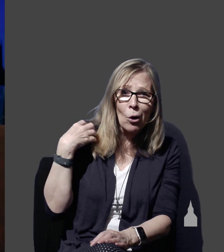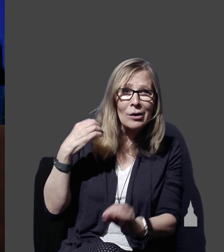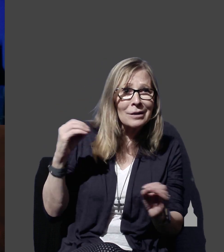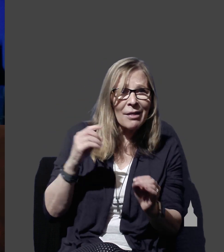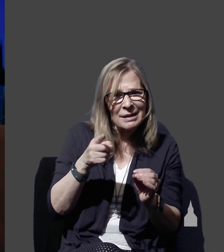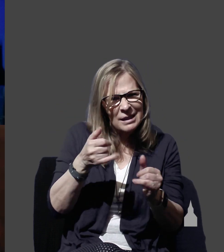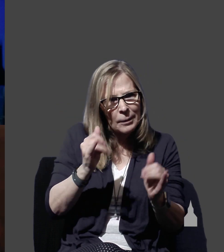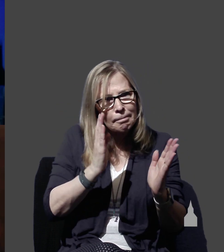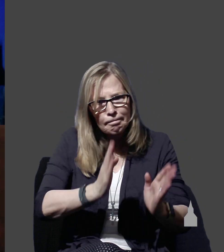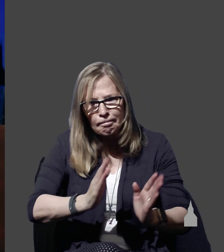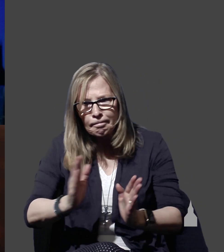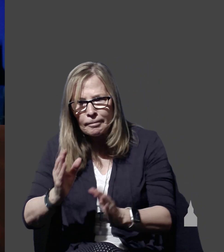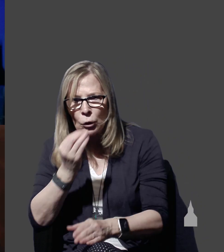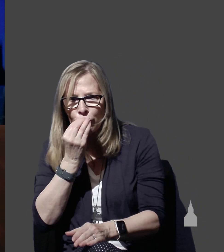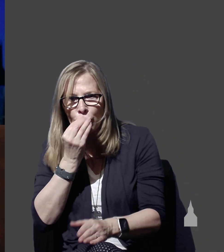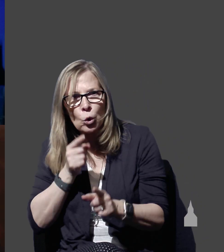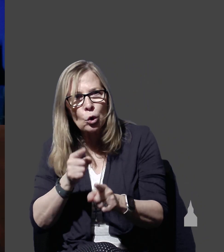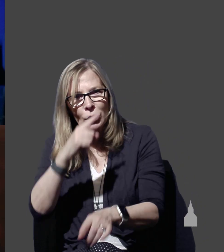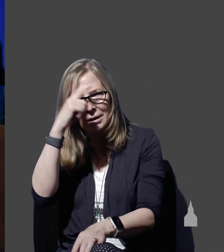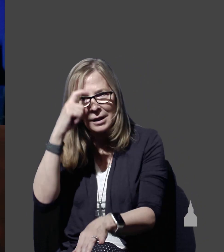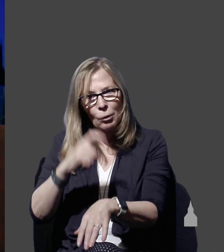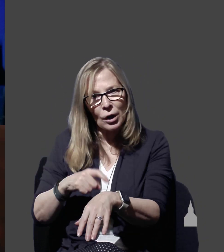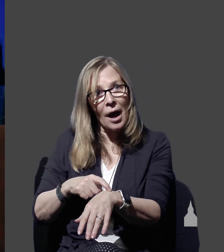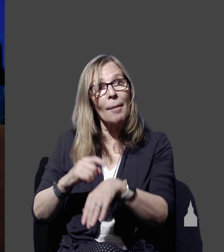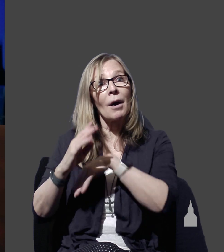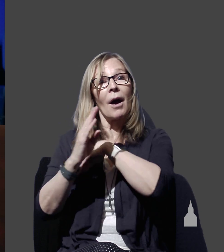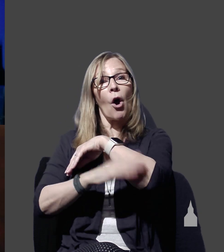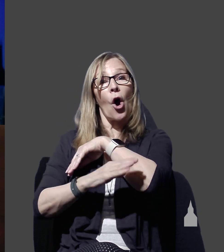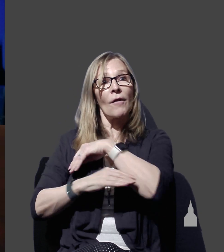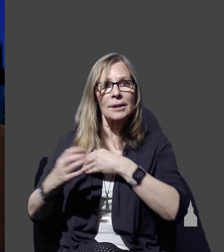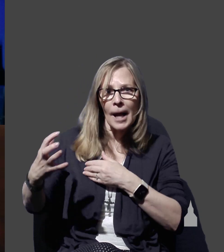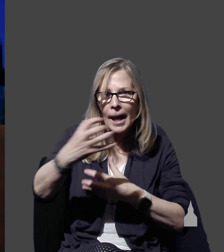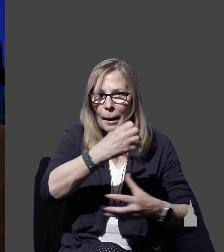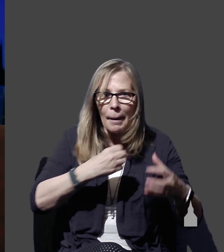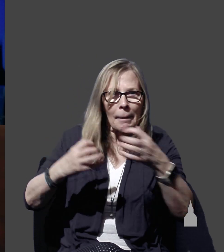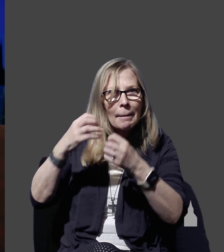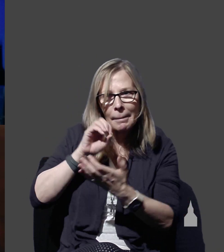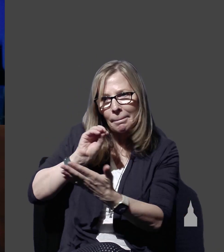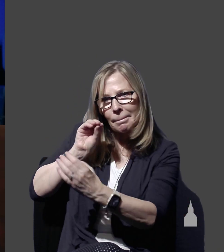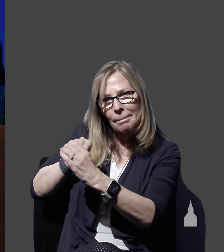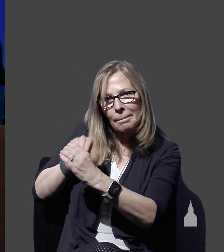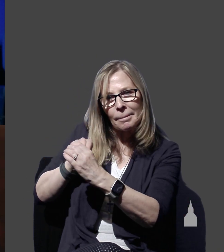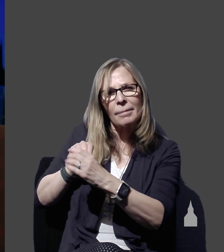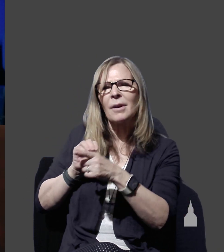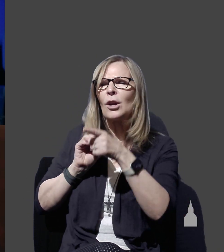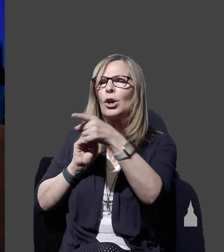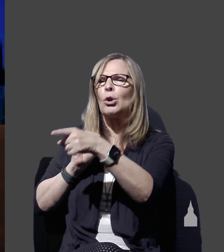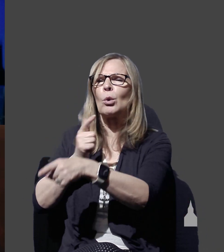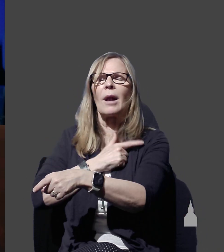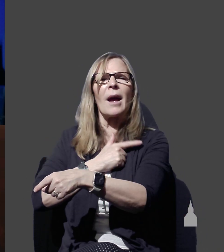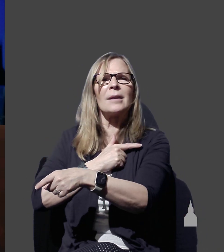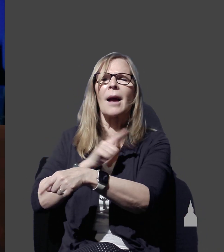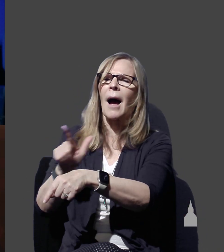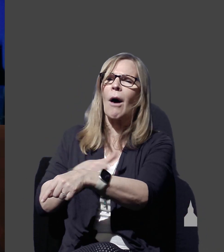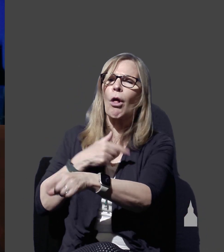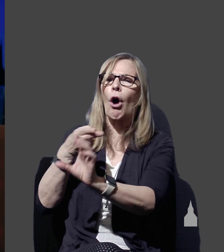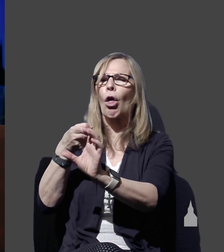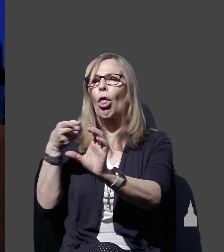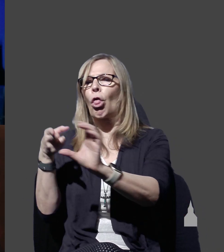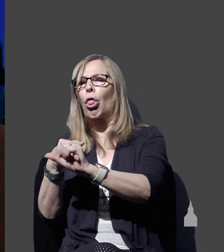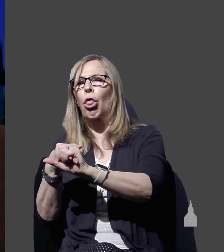food in the summer and gathers her provision in the harvest. How long will you lie down, O sluggard? When will you arise